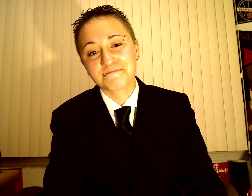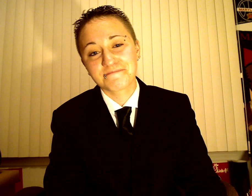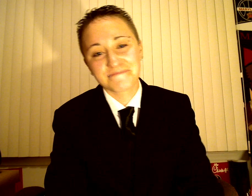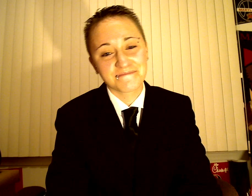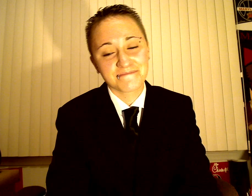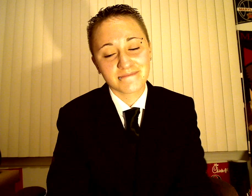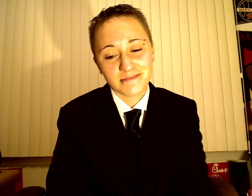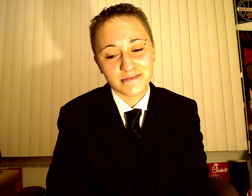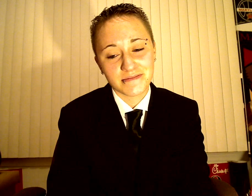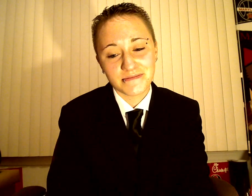On the of On the that of Thank you.